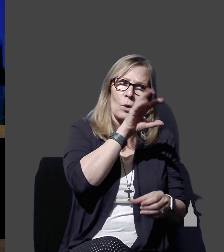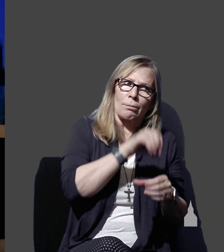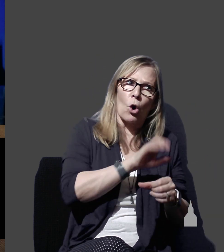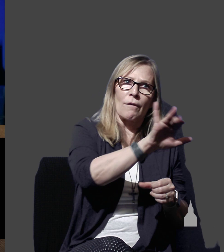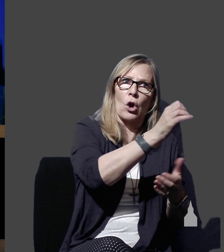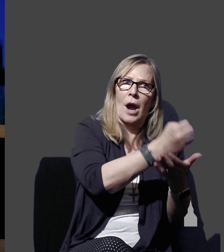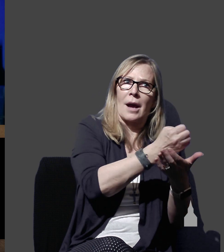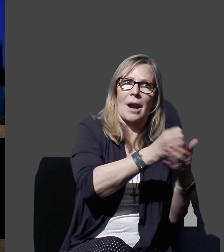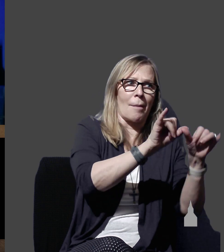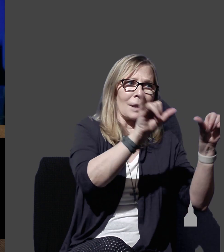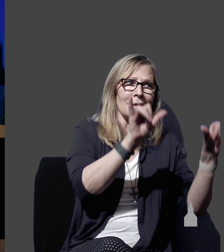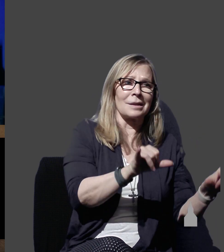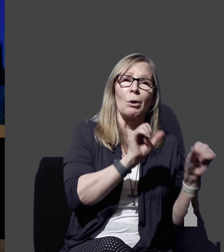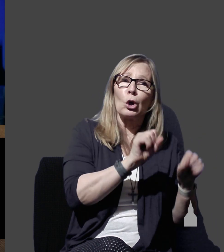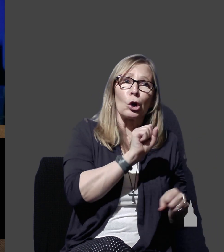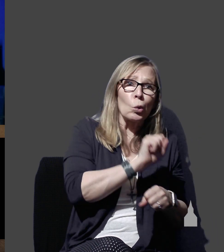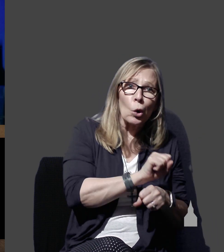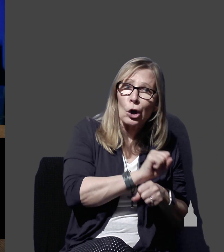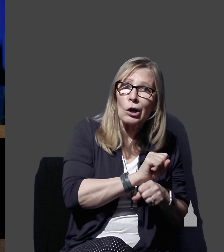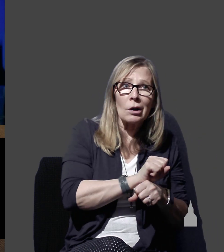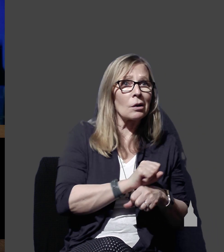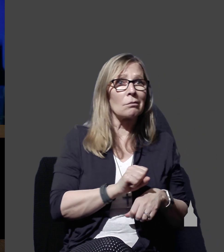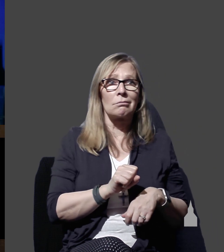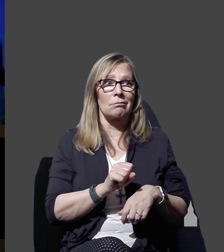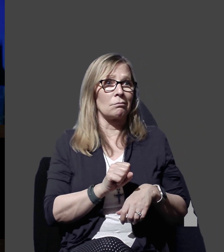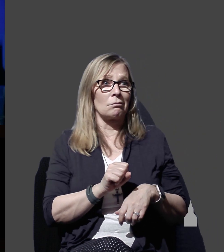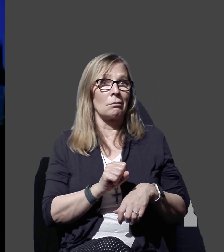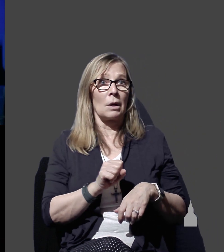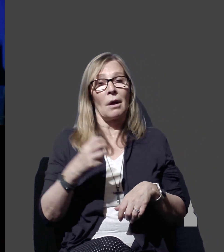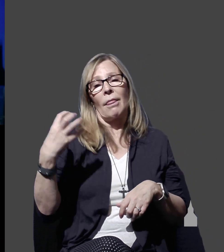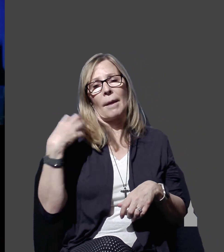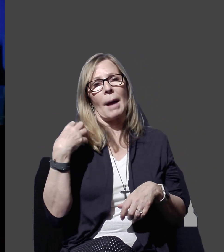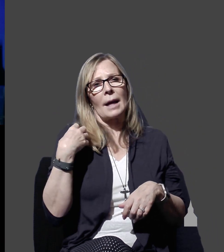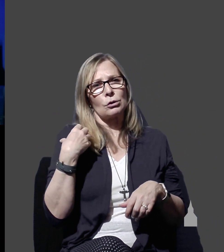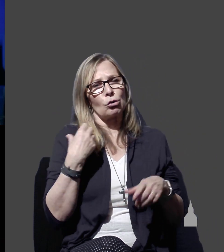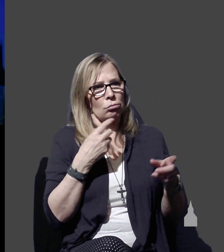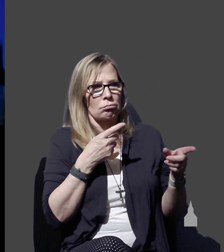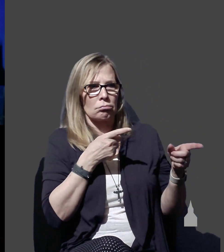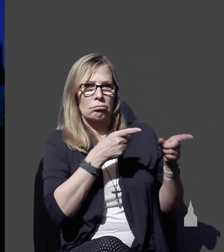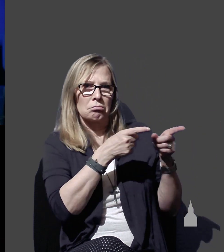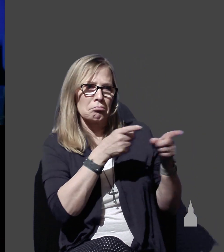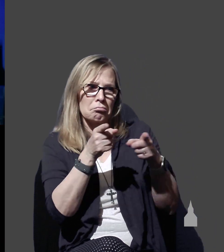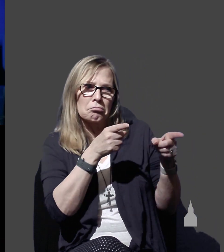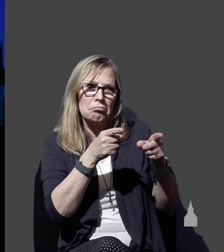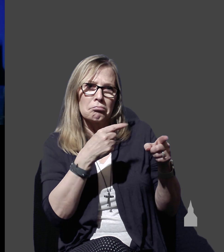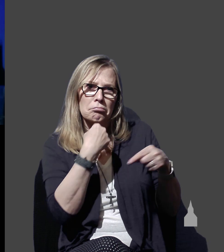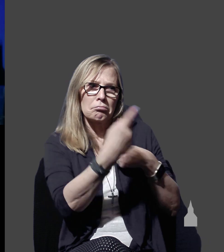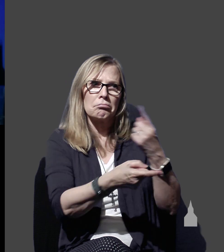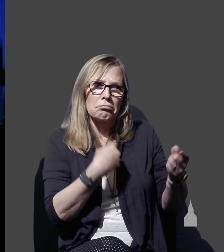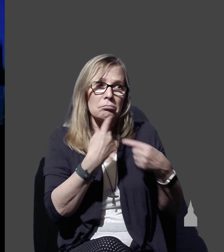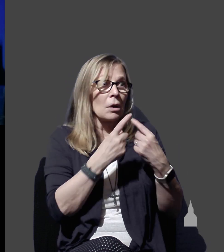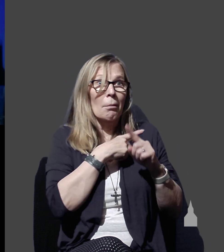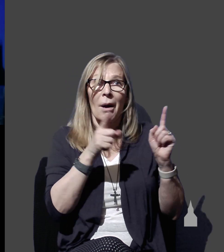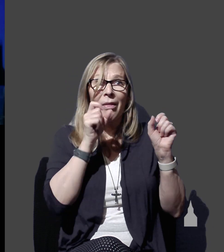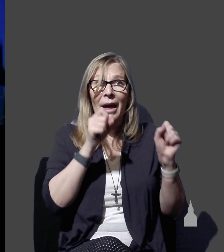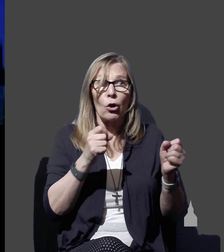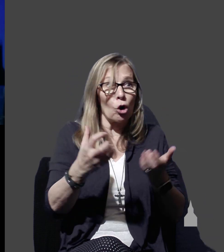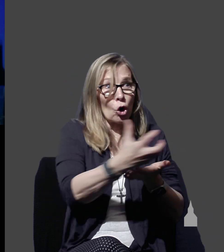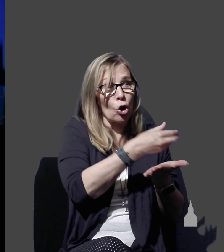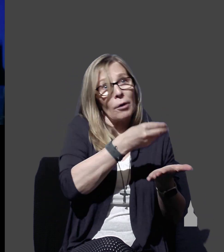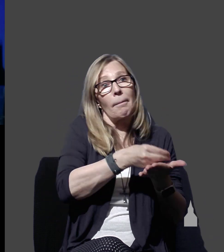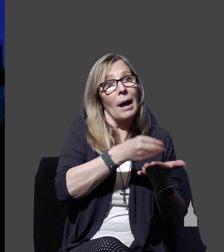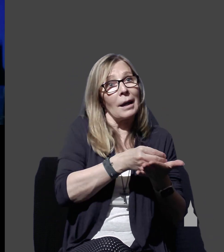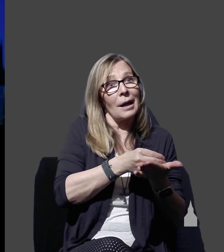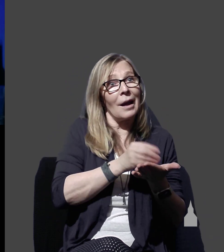system. Slaves could work. Certainly, they were directed by their master, but they could earn income, and then they could use it to purchase their freedom.